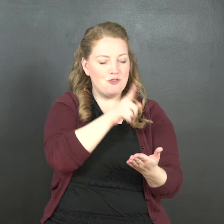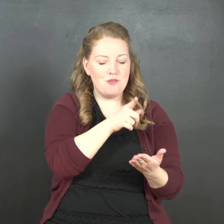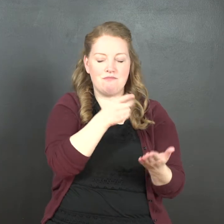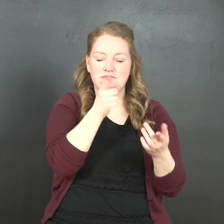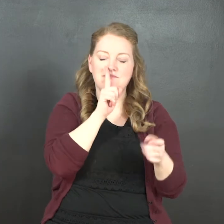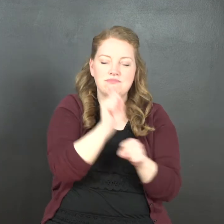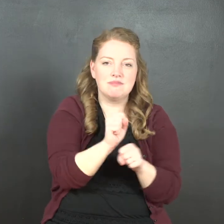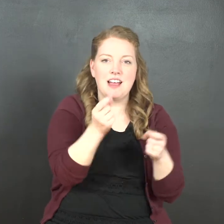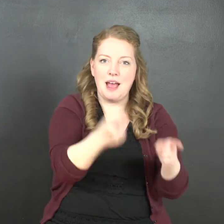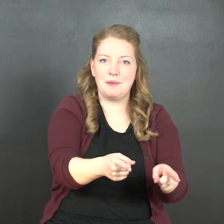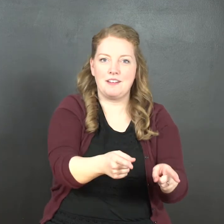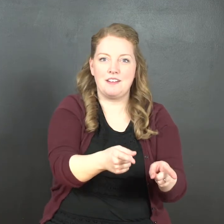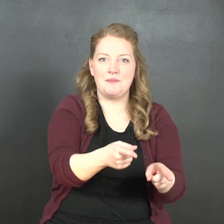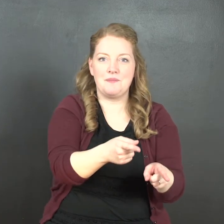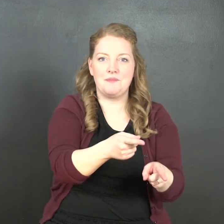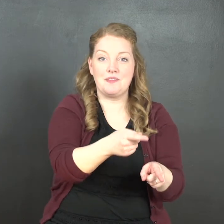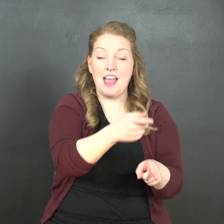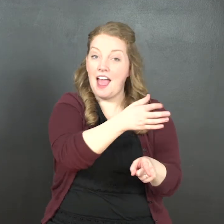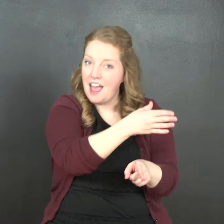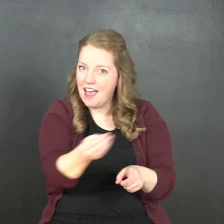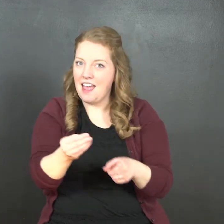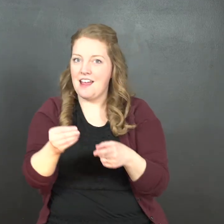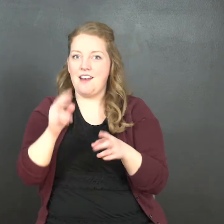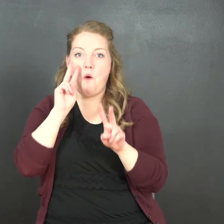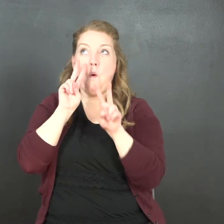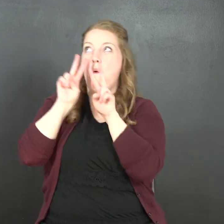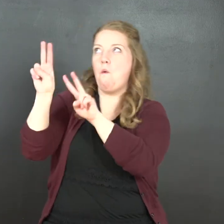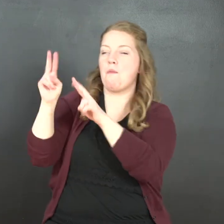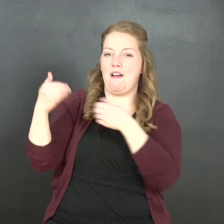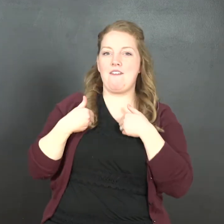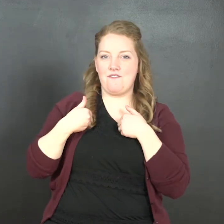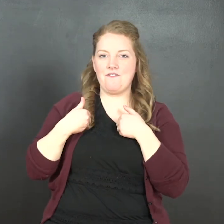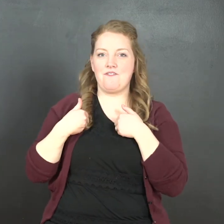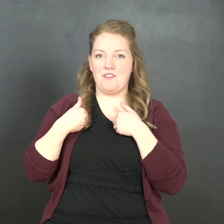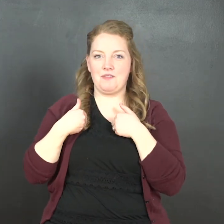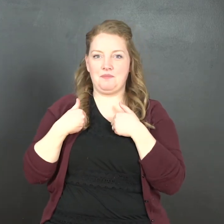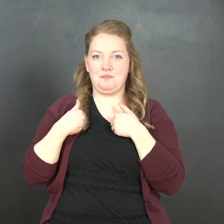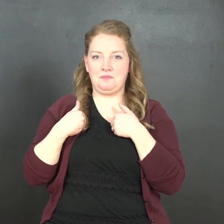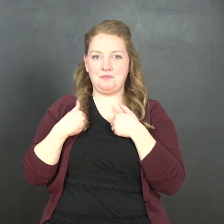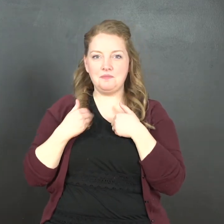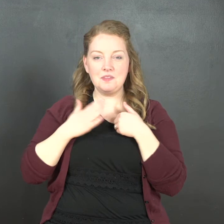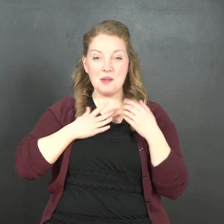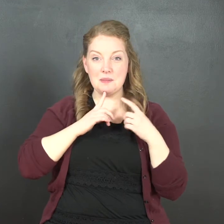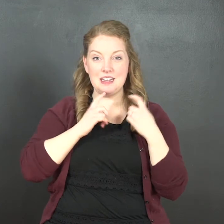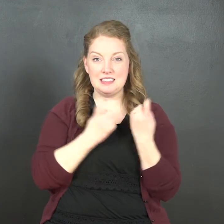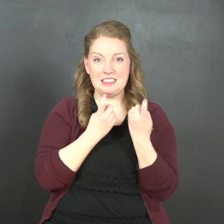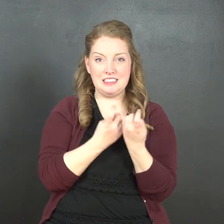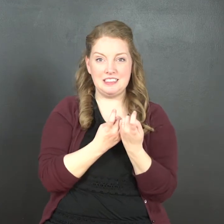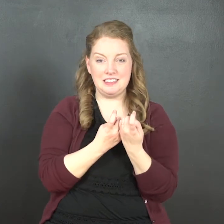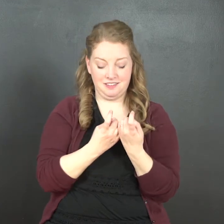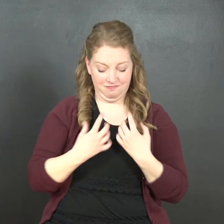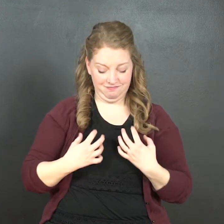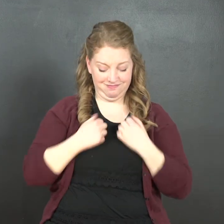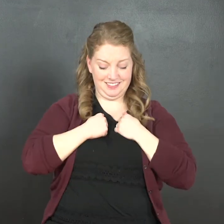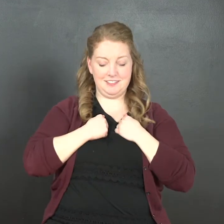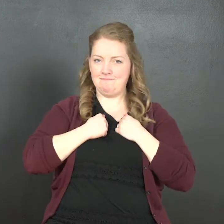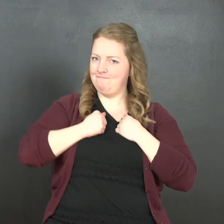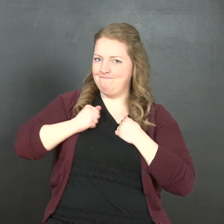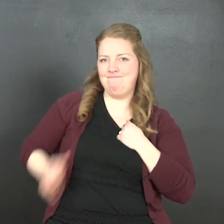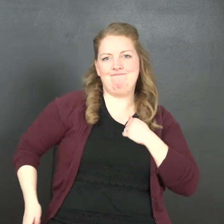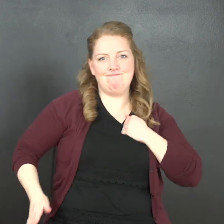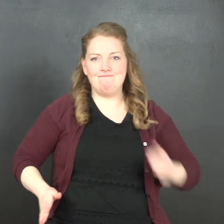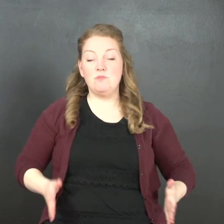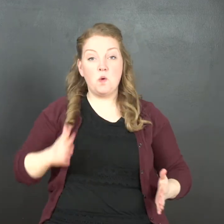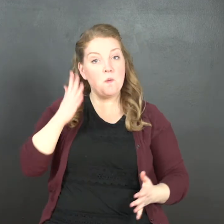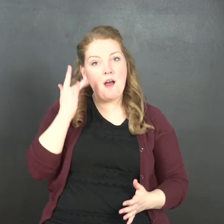is true. But it also lets me know that there is hope. There is hope for my sins, for the condition that I